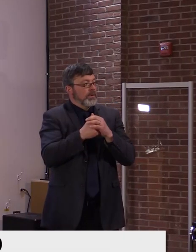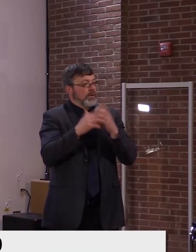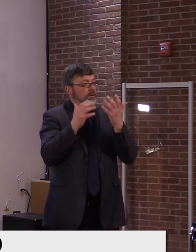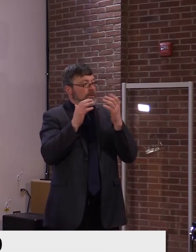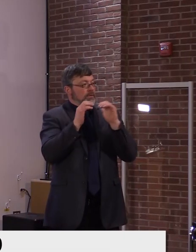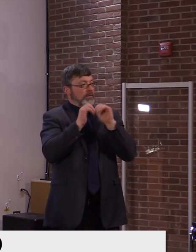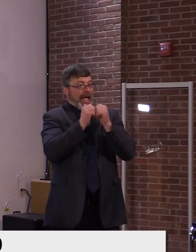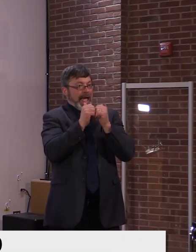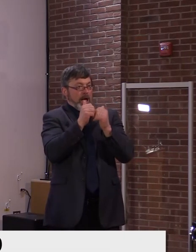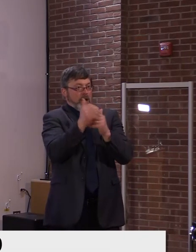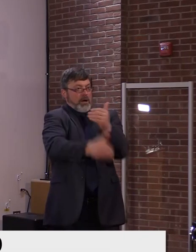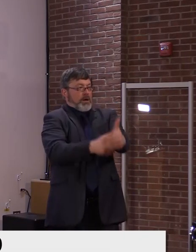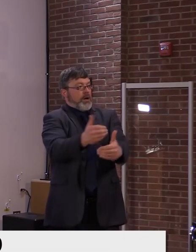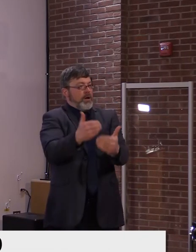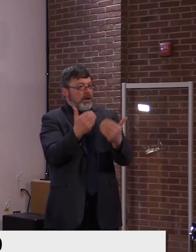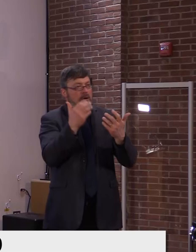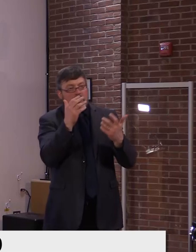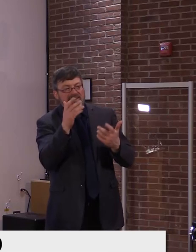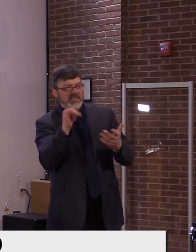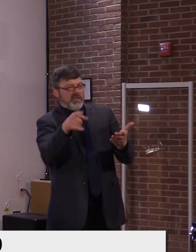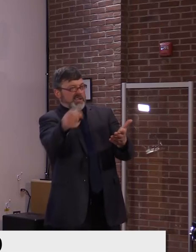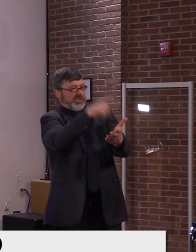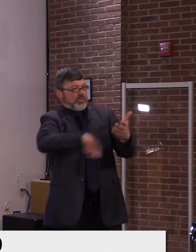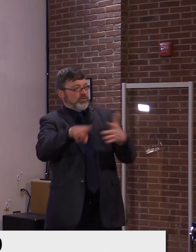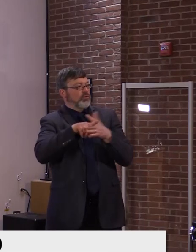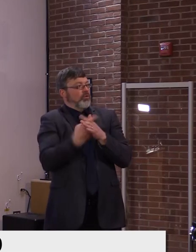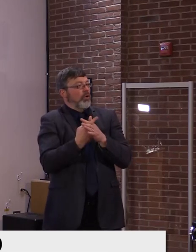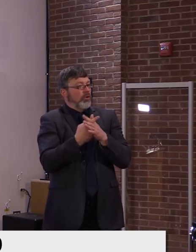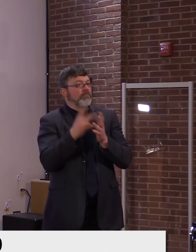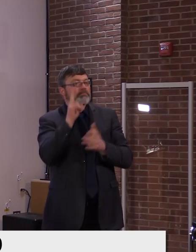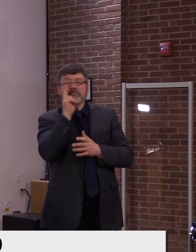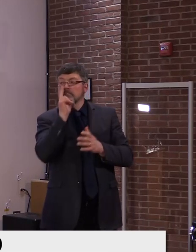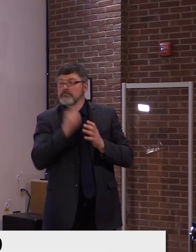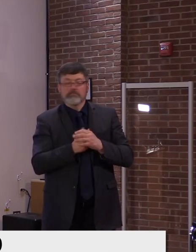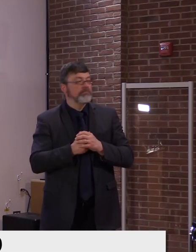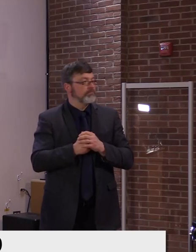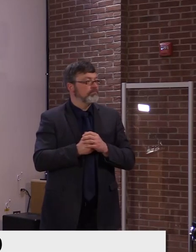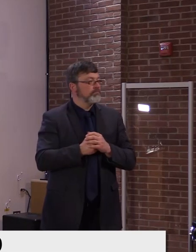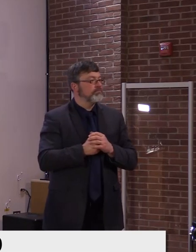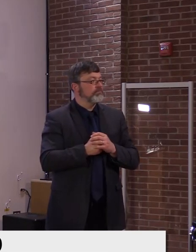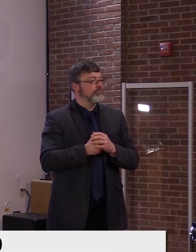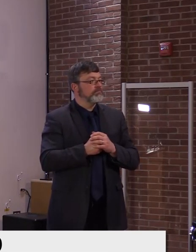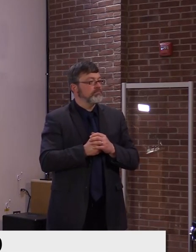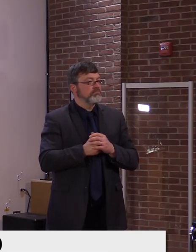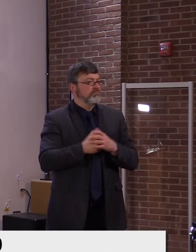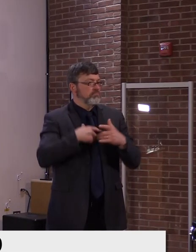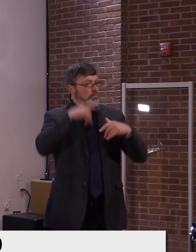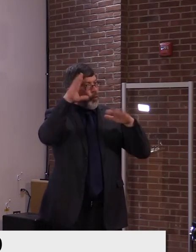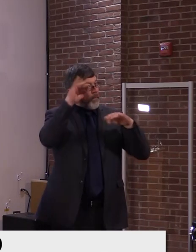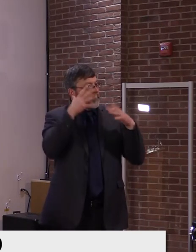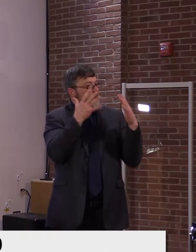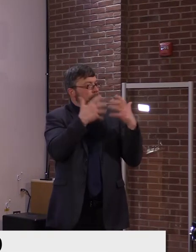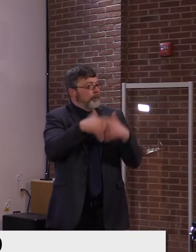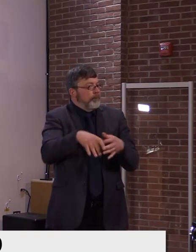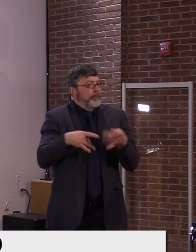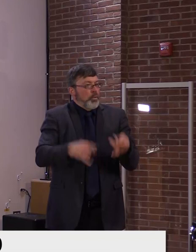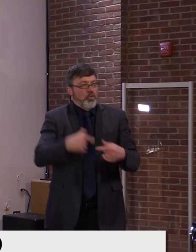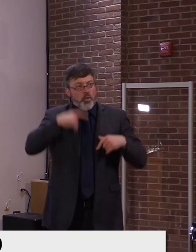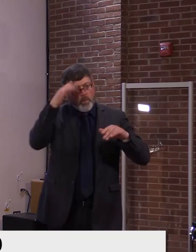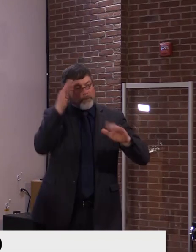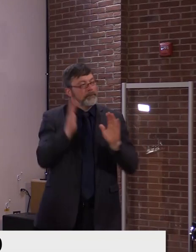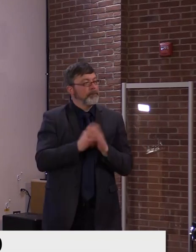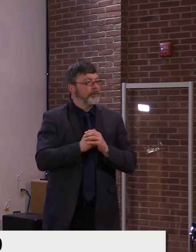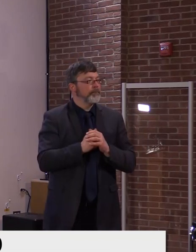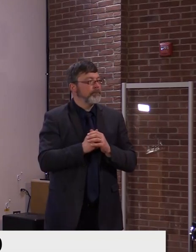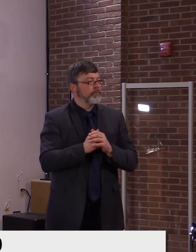order to make sure that those 16 and 17 year olds, again, two-thirds of the vaccine they're not